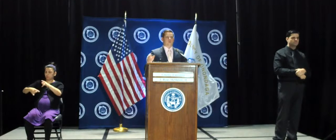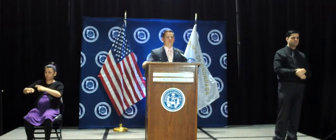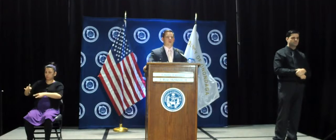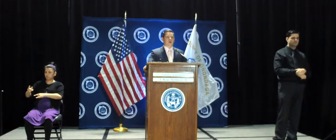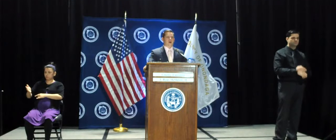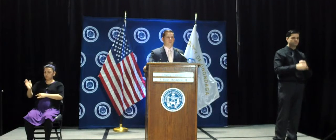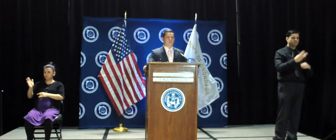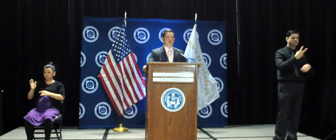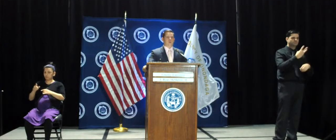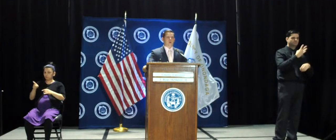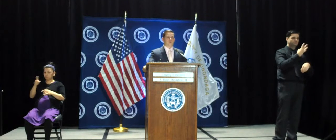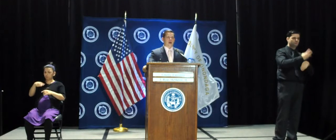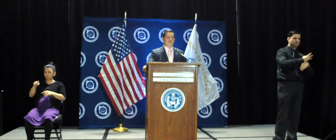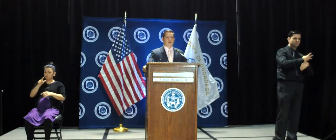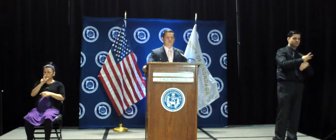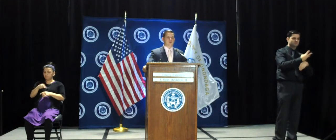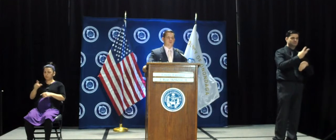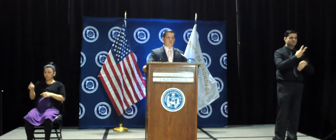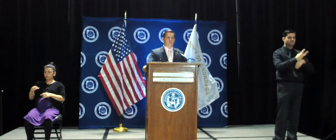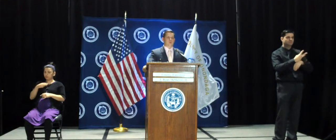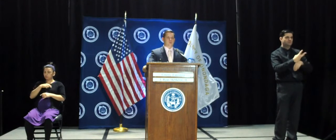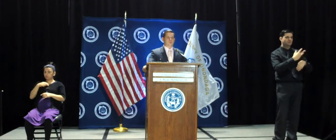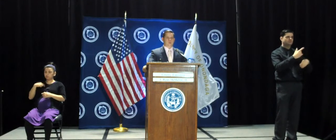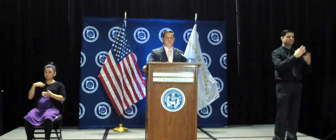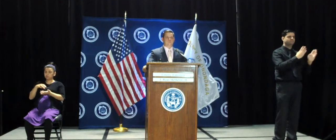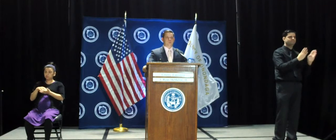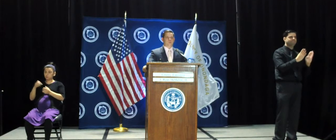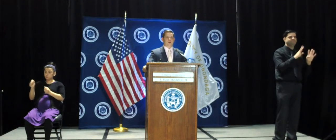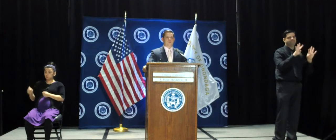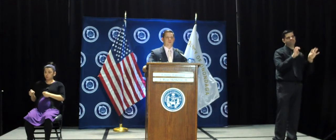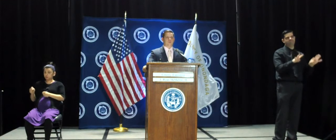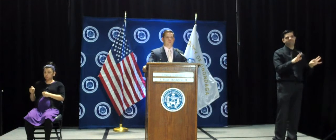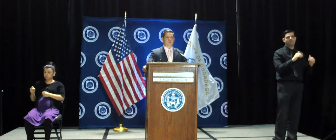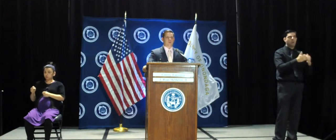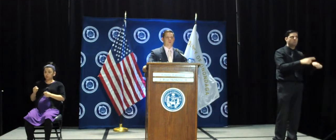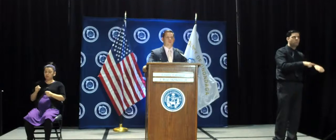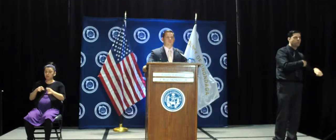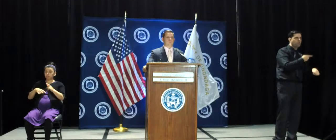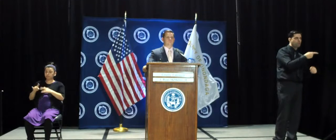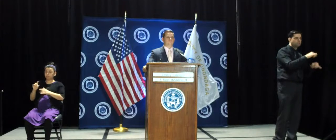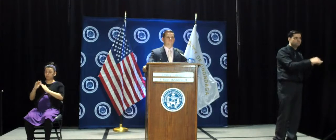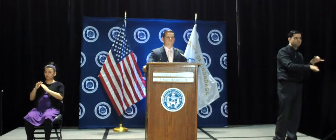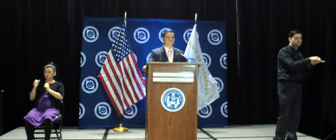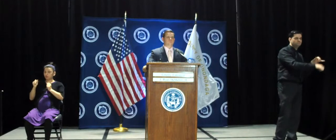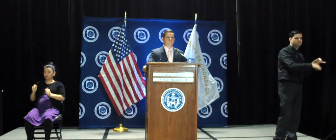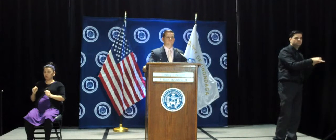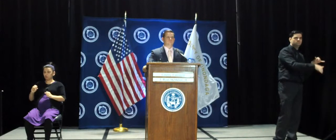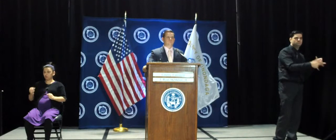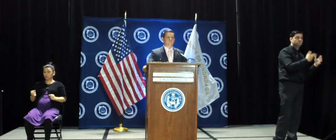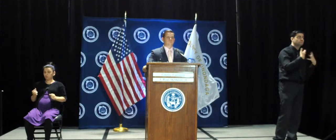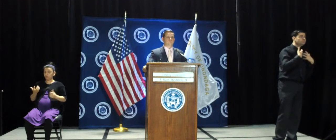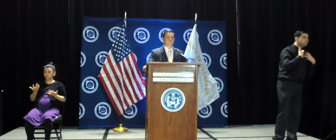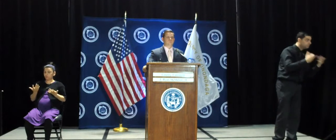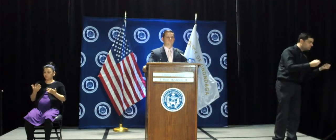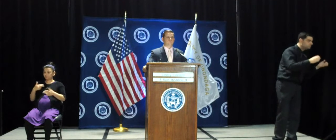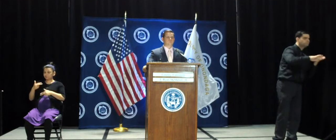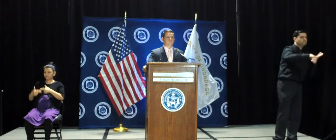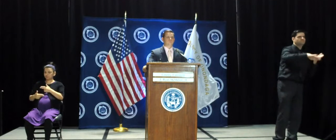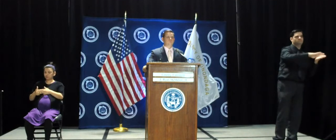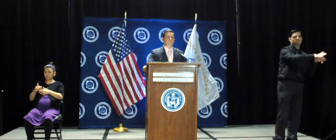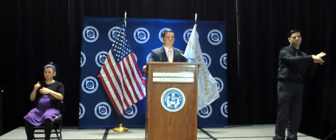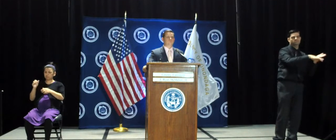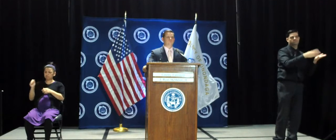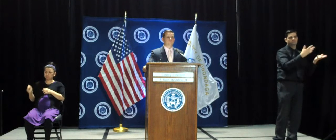are those? We don't know that, right? So we prepare for the worst. And on a grim note, following that